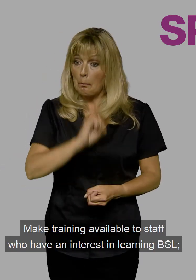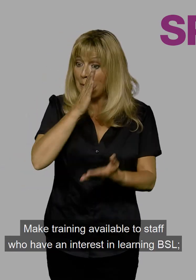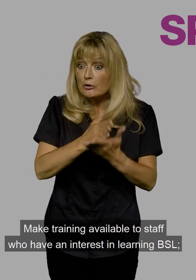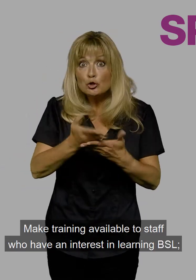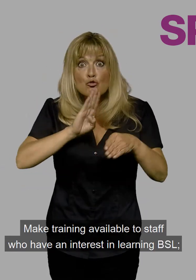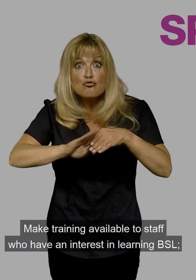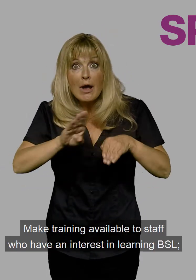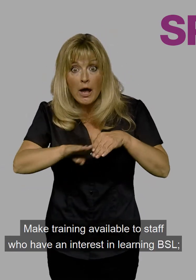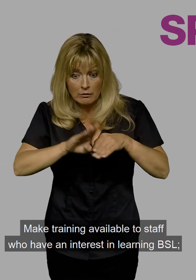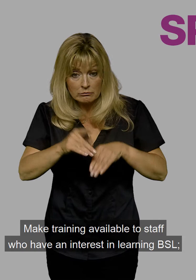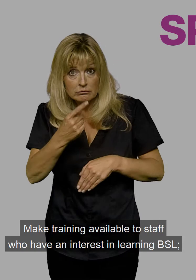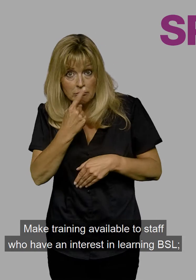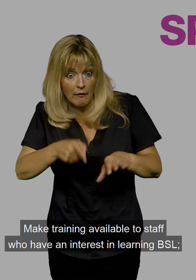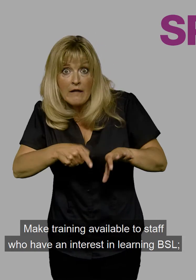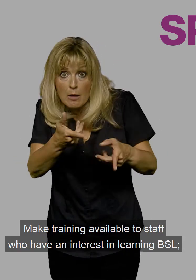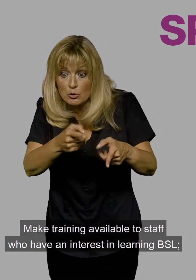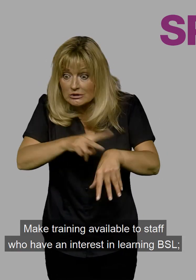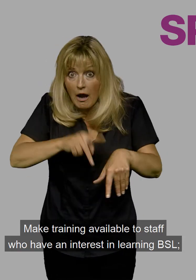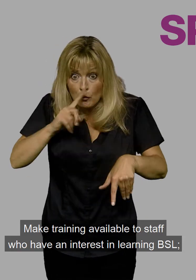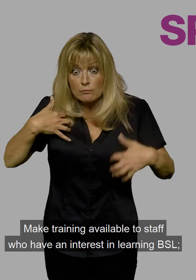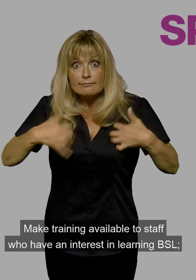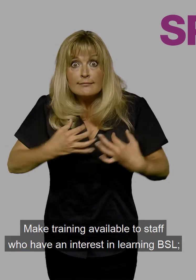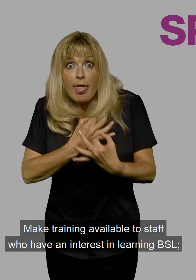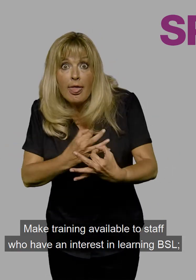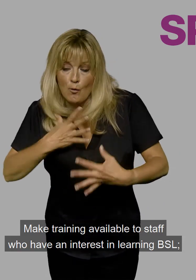Make training available to staff who have an interest in learning BSL.